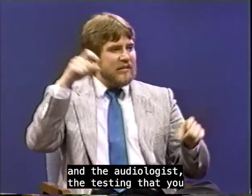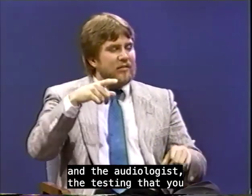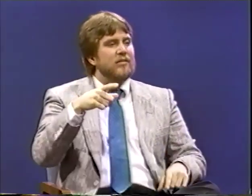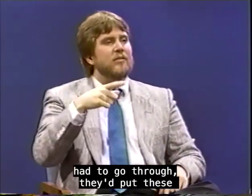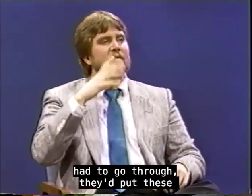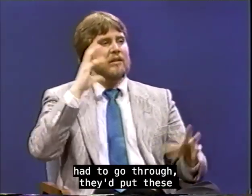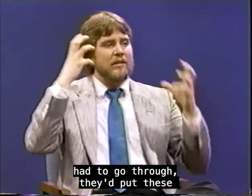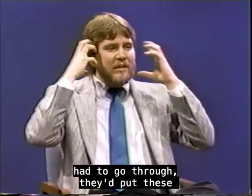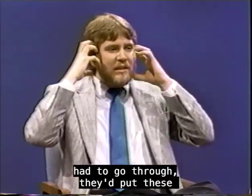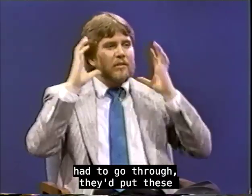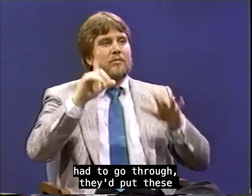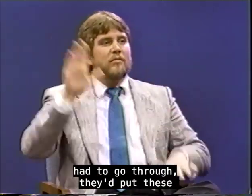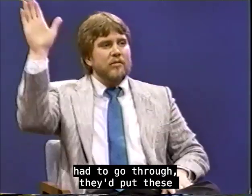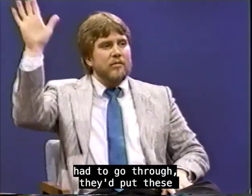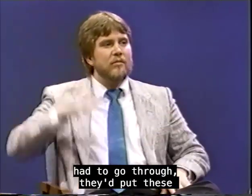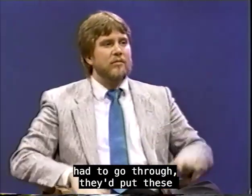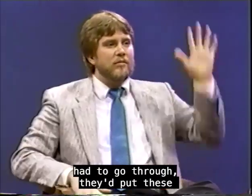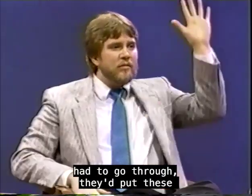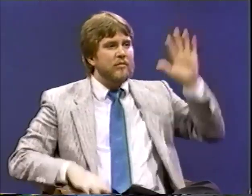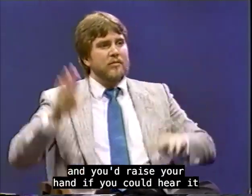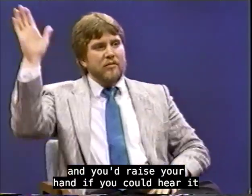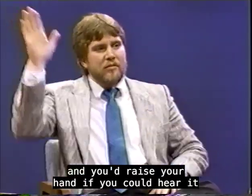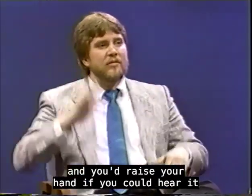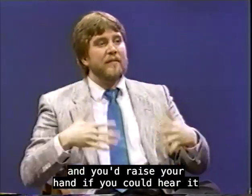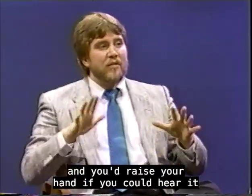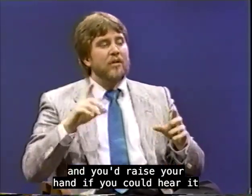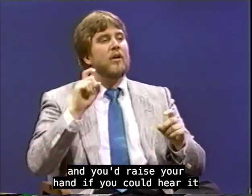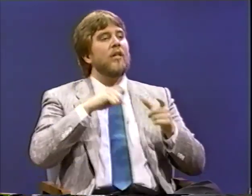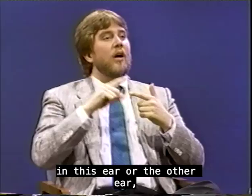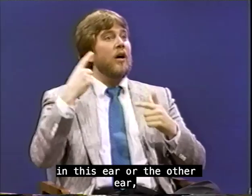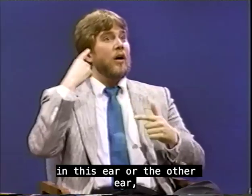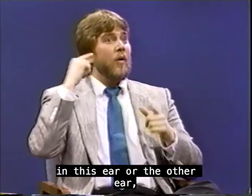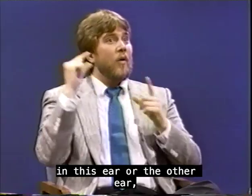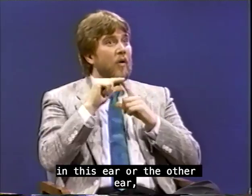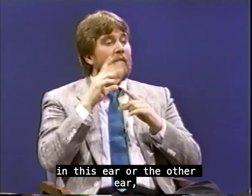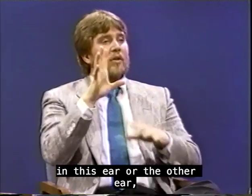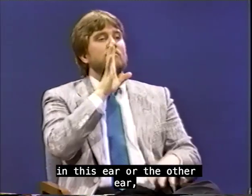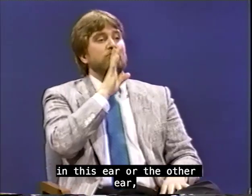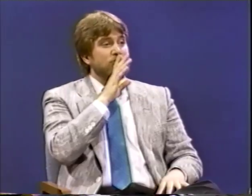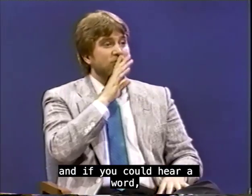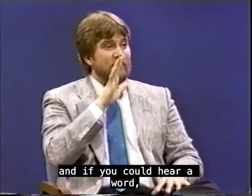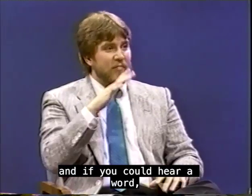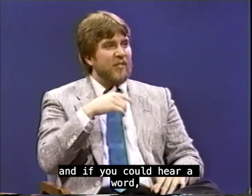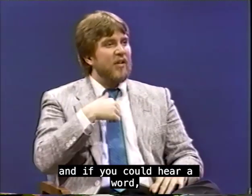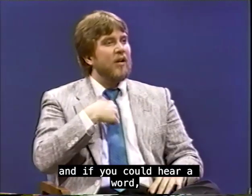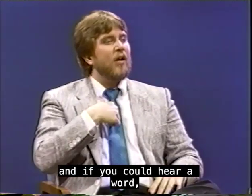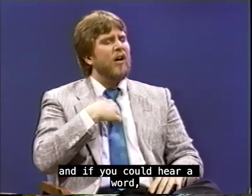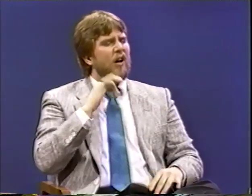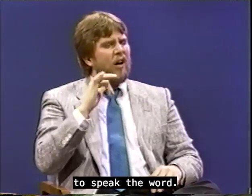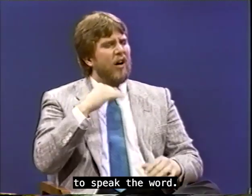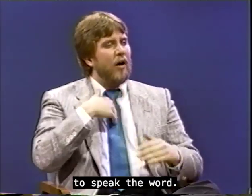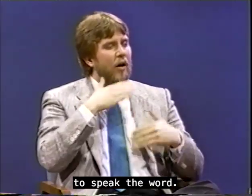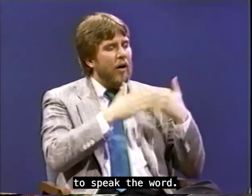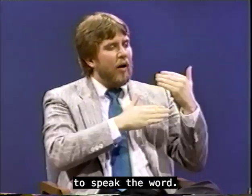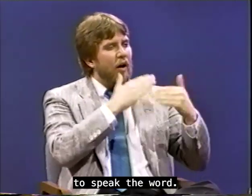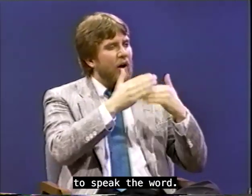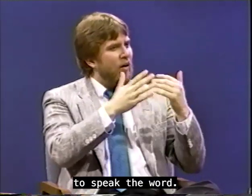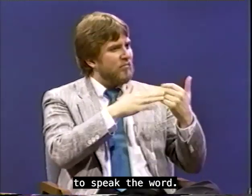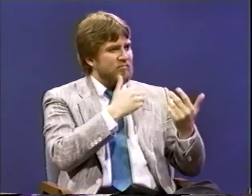testing that you had to go through, they'd put these headphones on, you'd raise your hand if you could hear it in this ear, the other ear, and if you could hear a word, you were supposed to speak the word. And